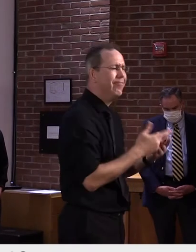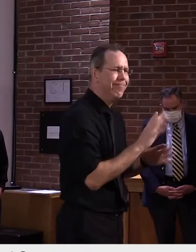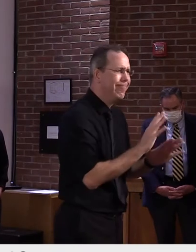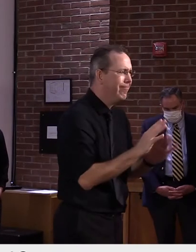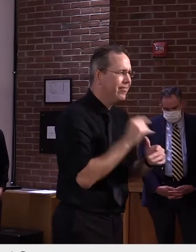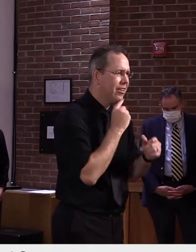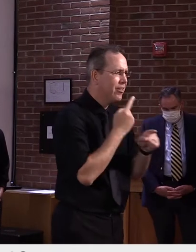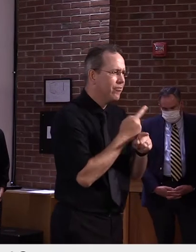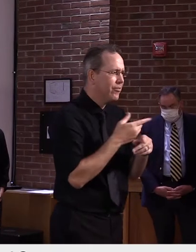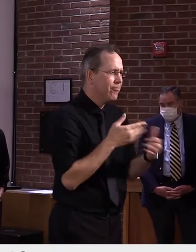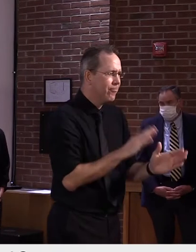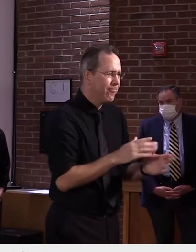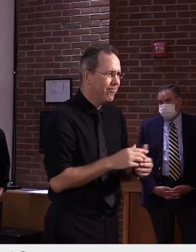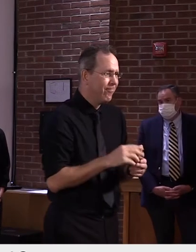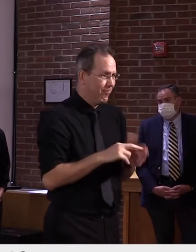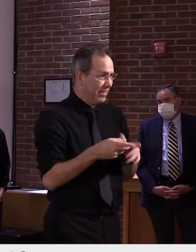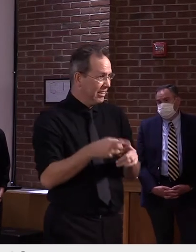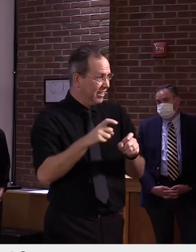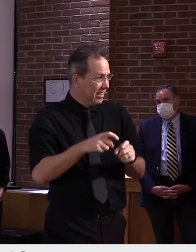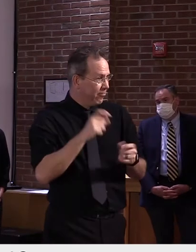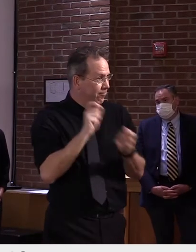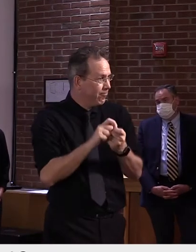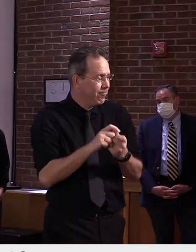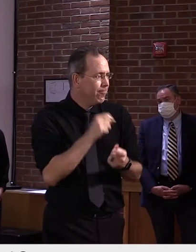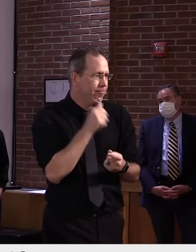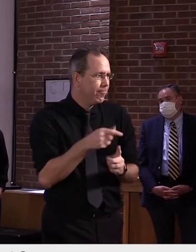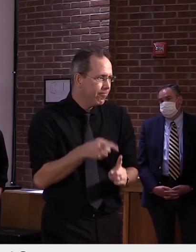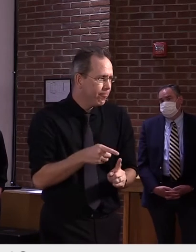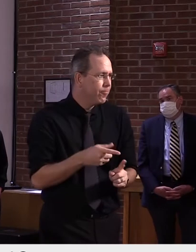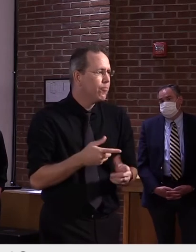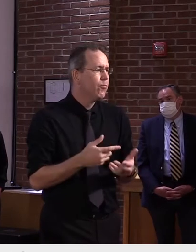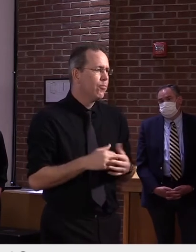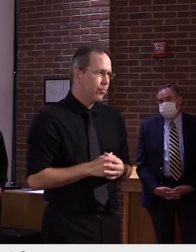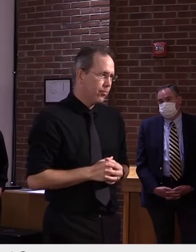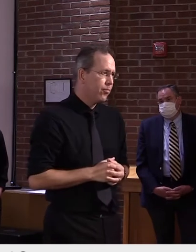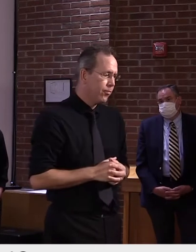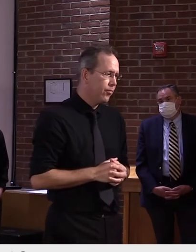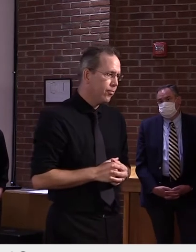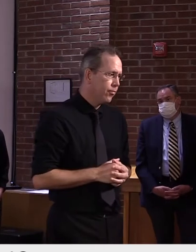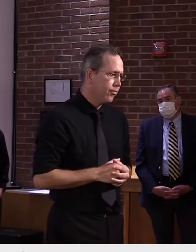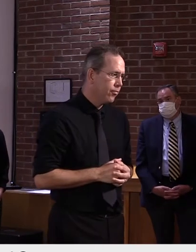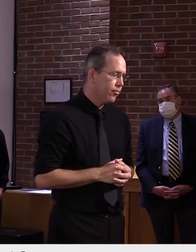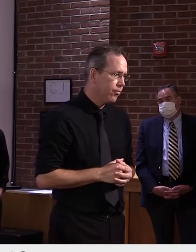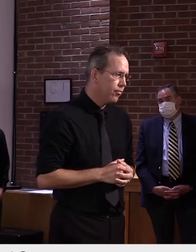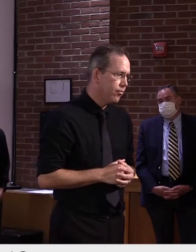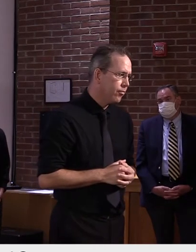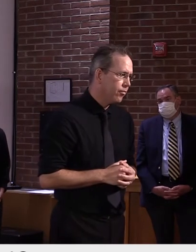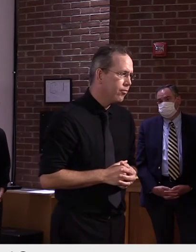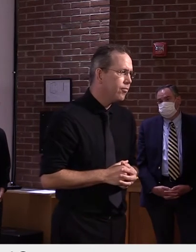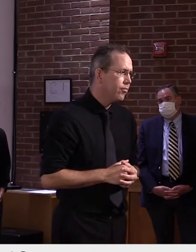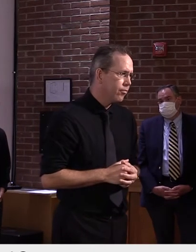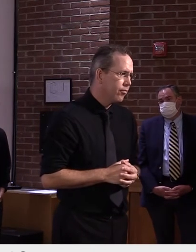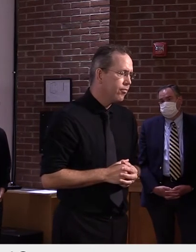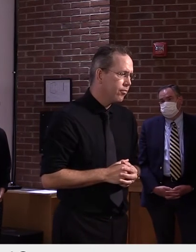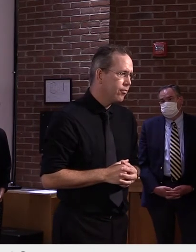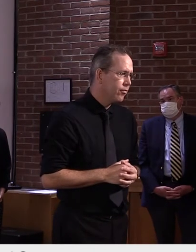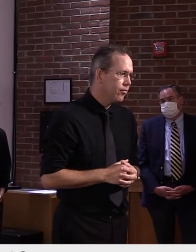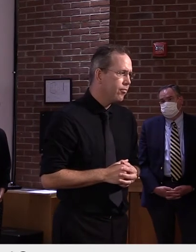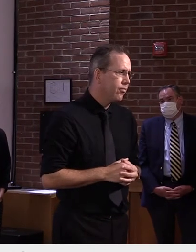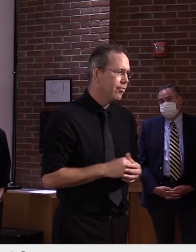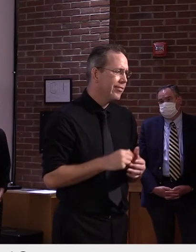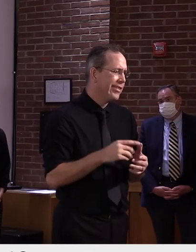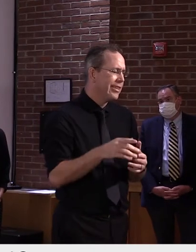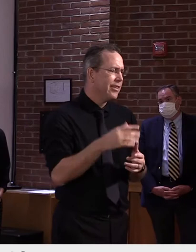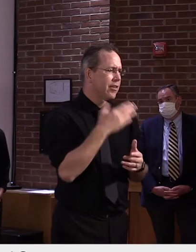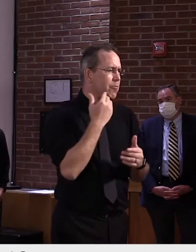test because they got a negative result? Probably not the best time to use the test.